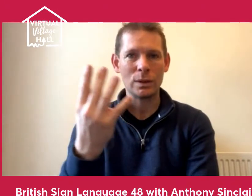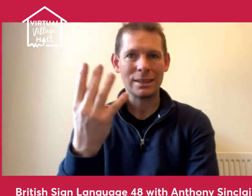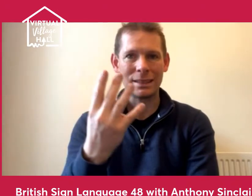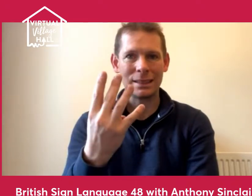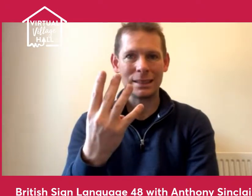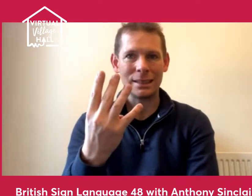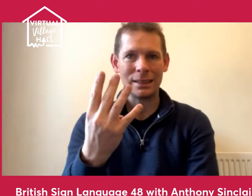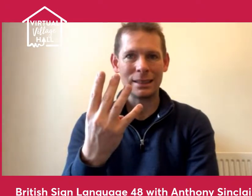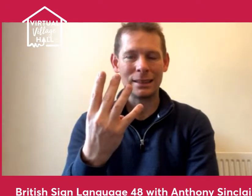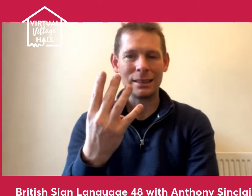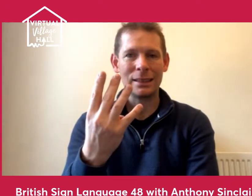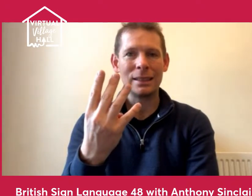14,